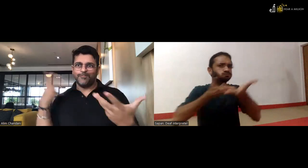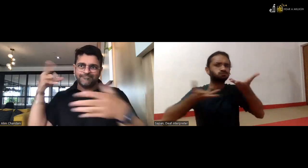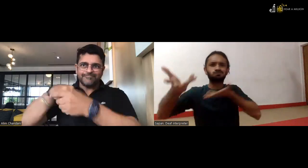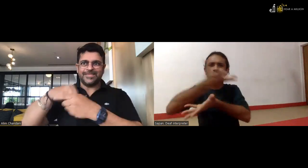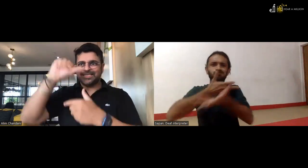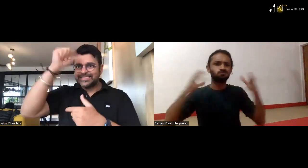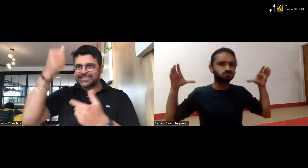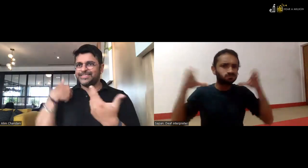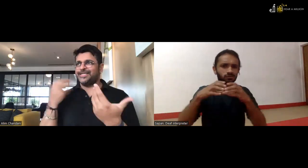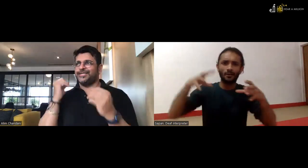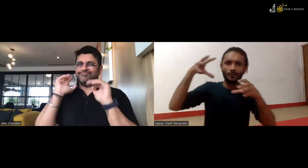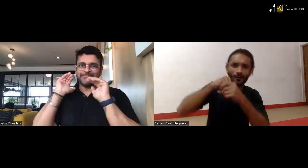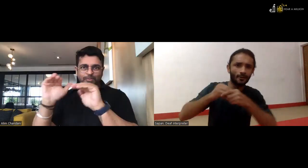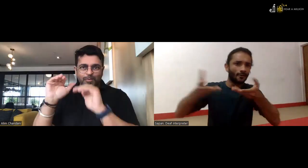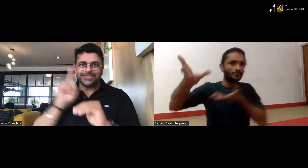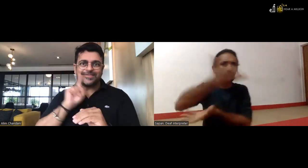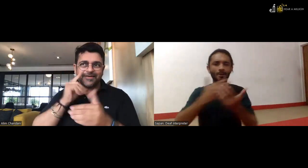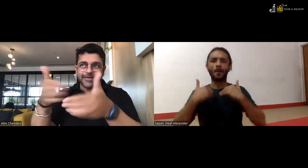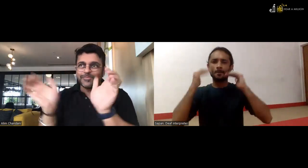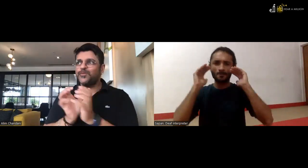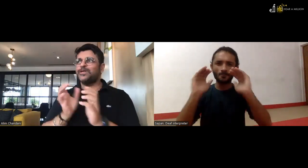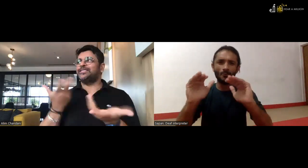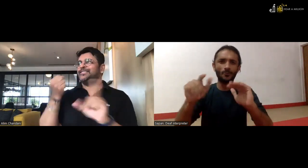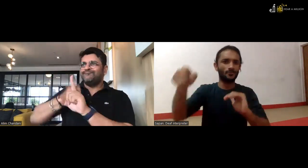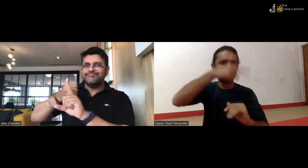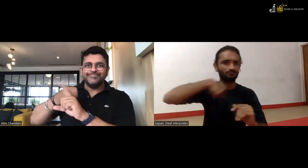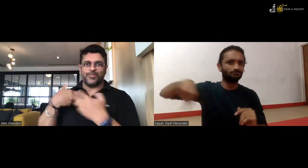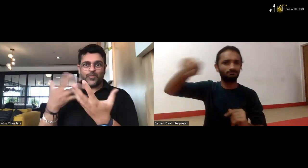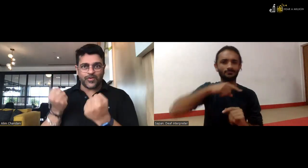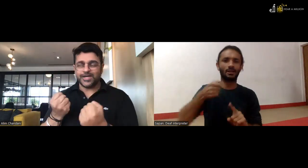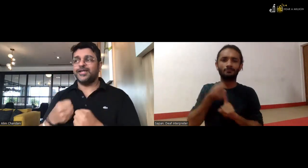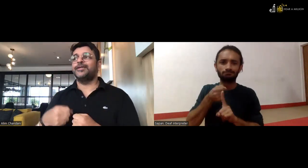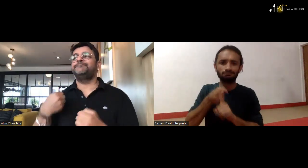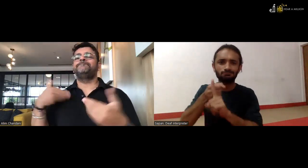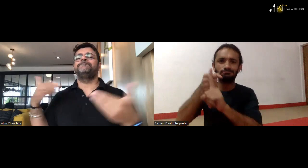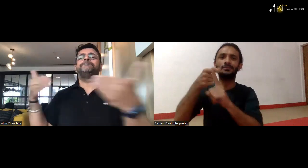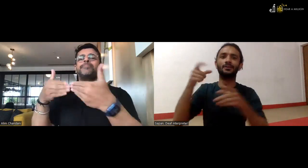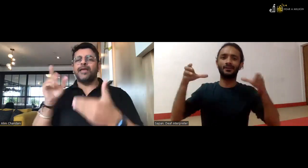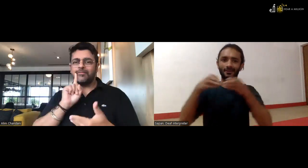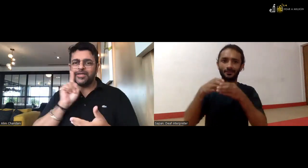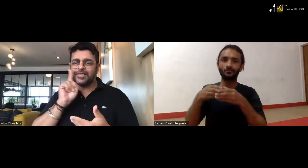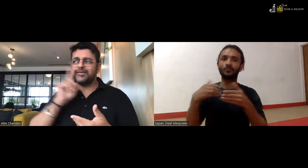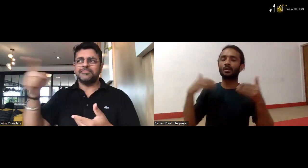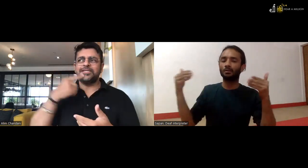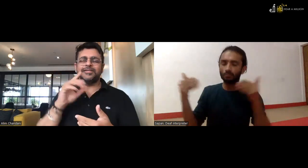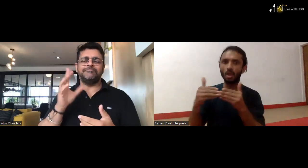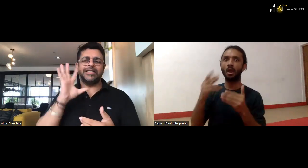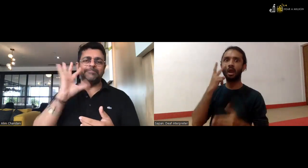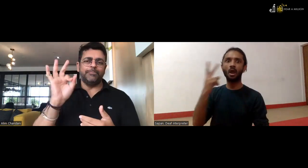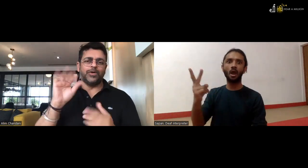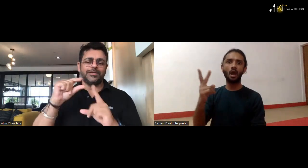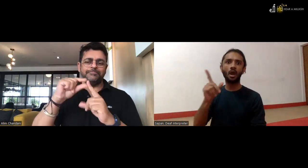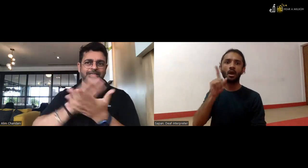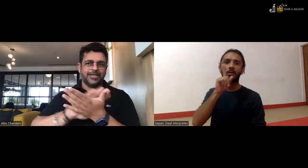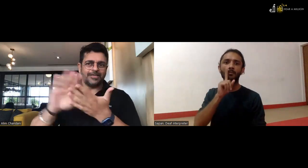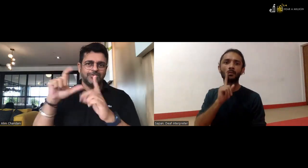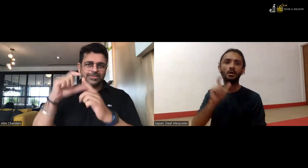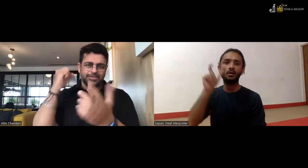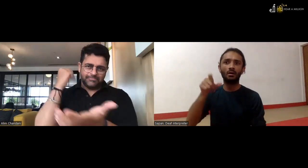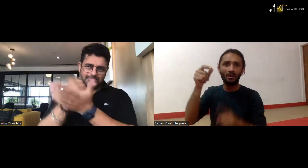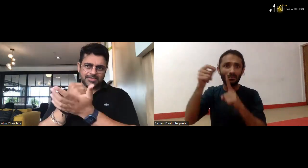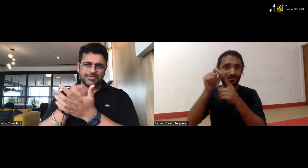just socializing, and I was so interested in part of supporting the deaf community, the advocacy, etc. And I happened to met him